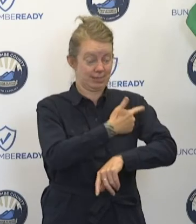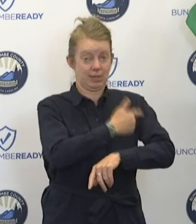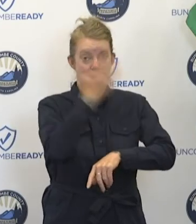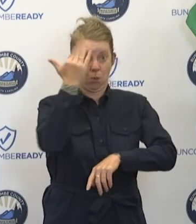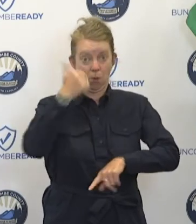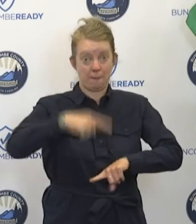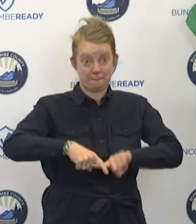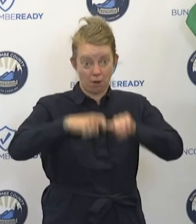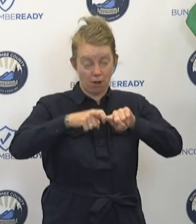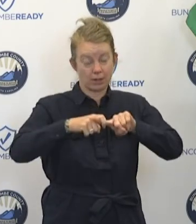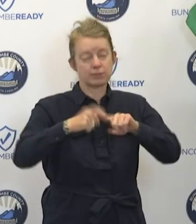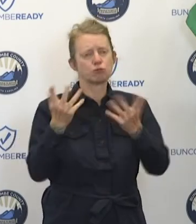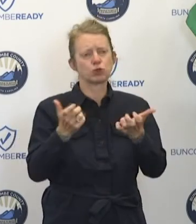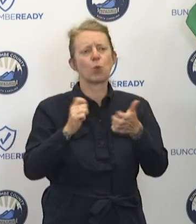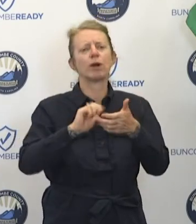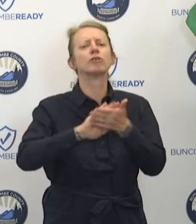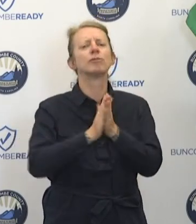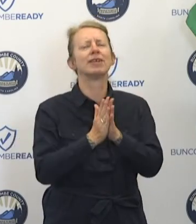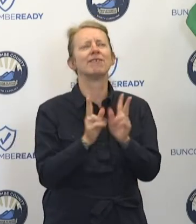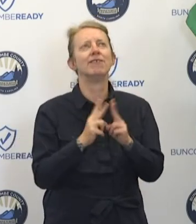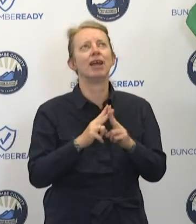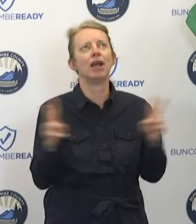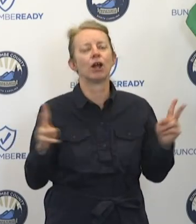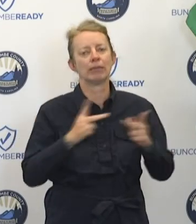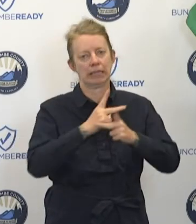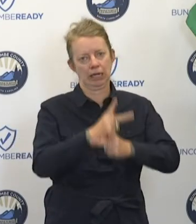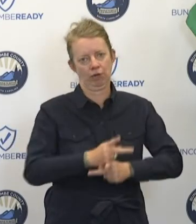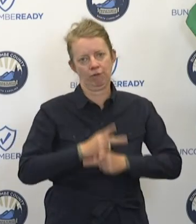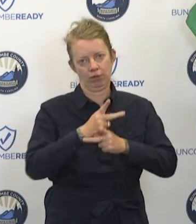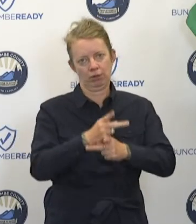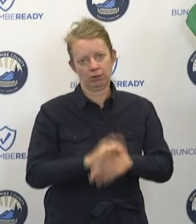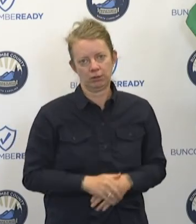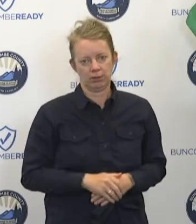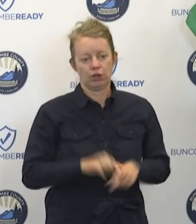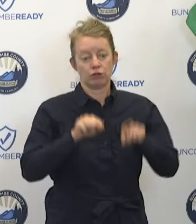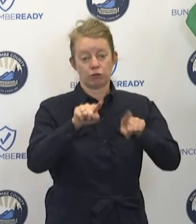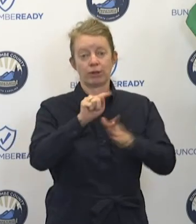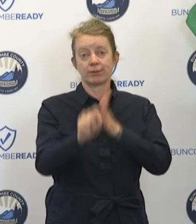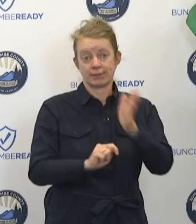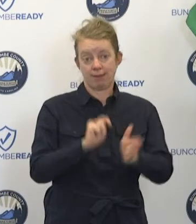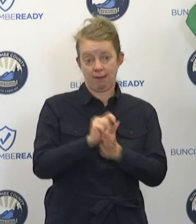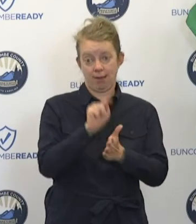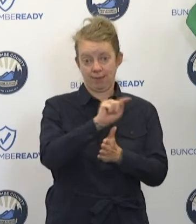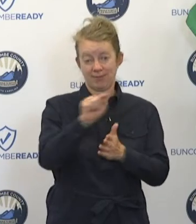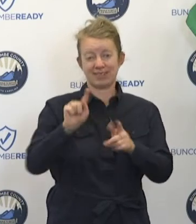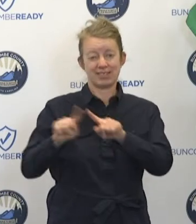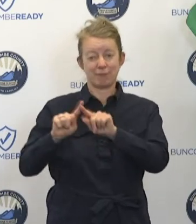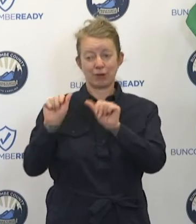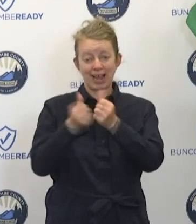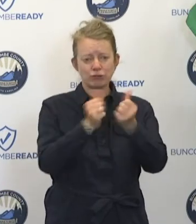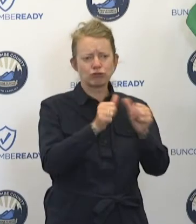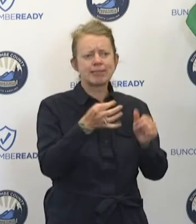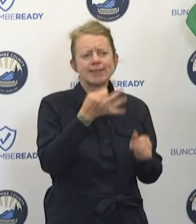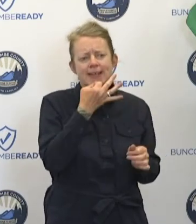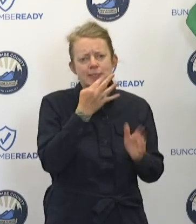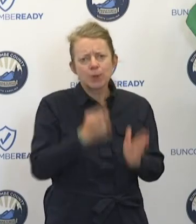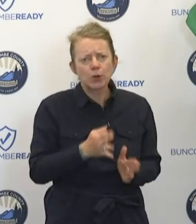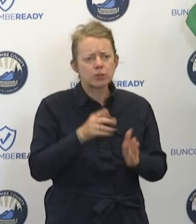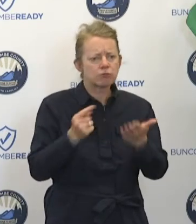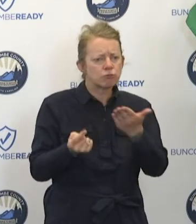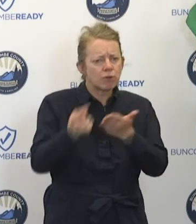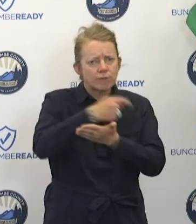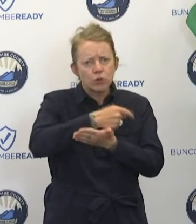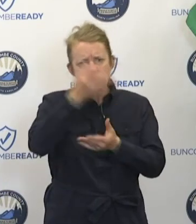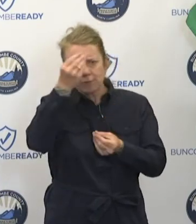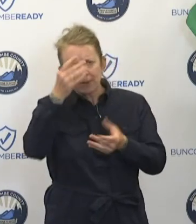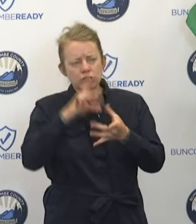abundance of caution. During this time, experts at these agencies will be reviewing the data from the 6 cases